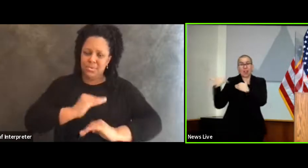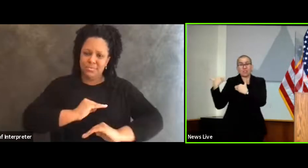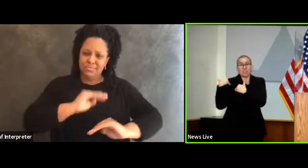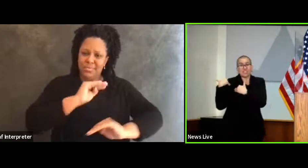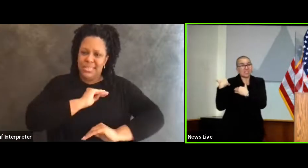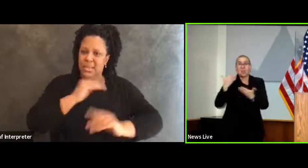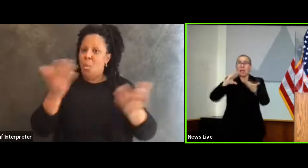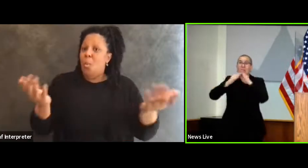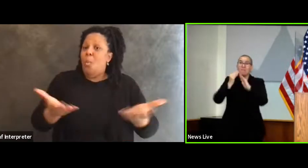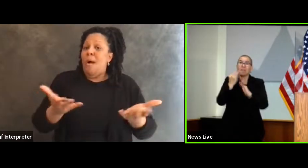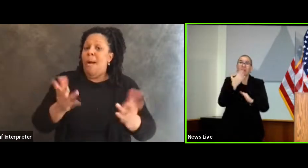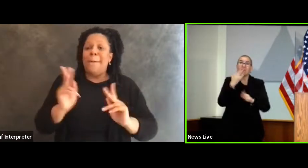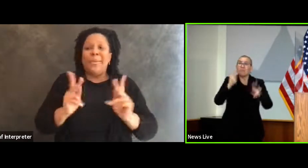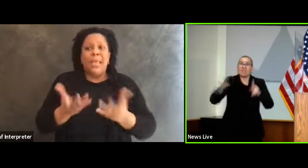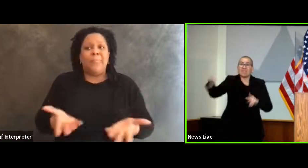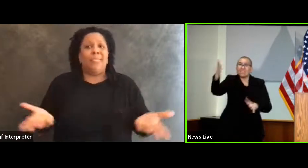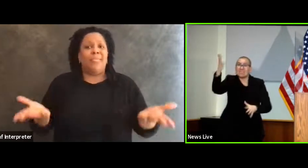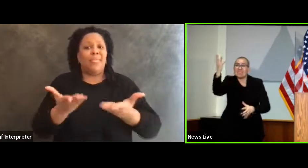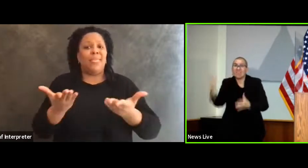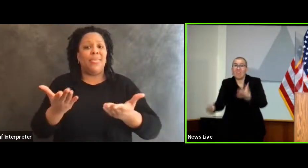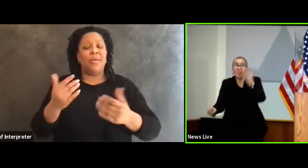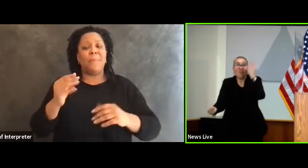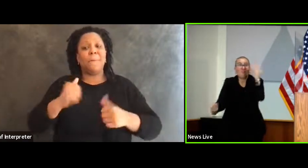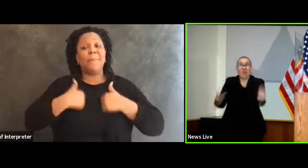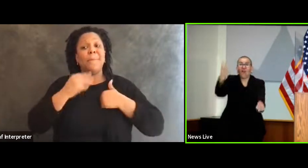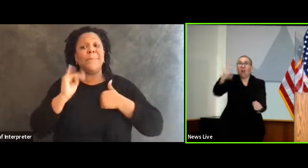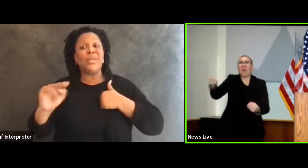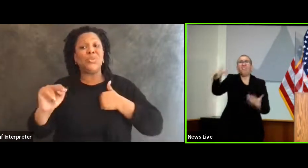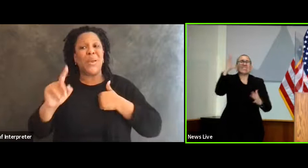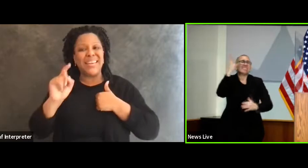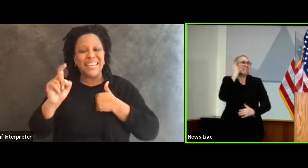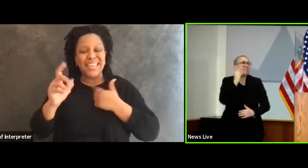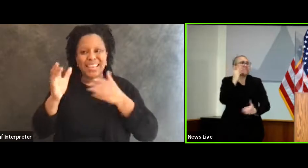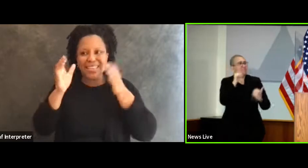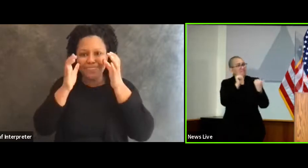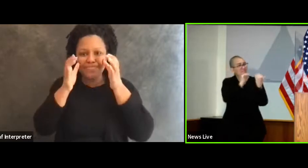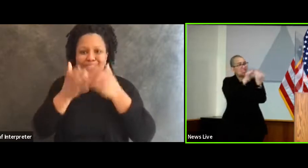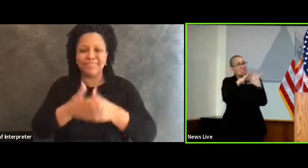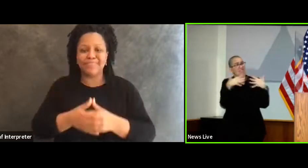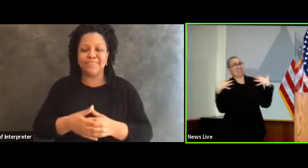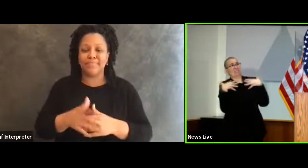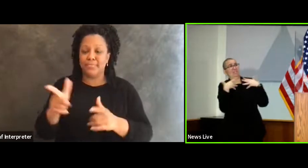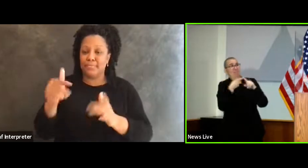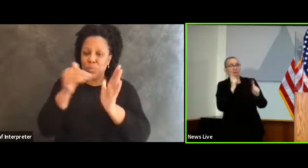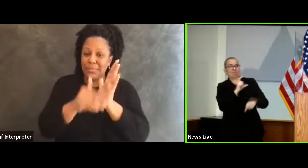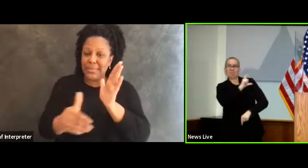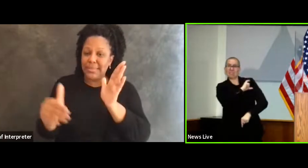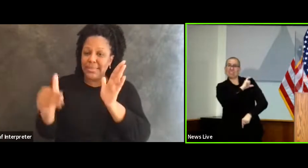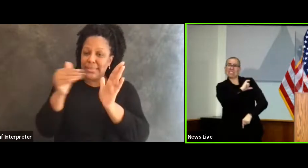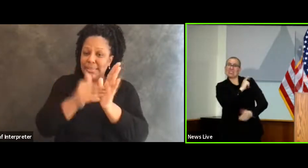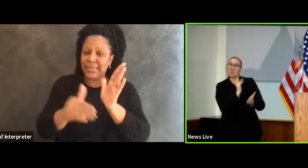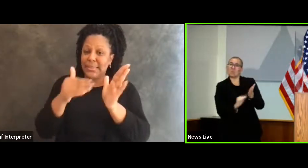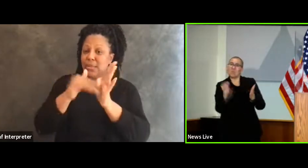deadly encounters, repeated deadly encounters with our licensed peace officer. So we're here to call on our